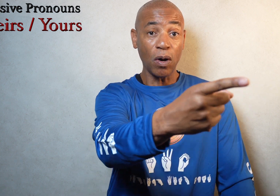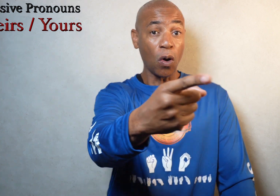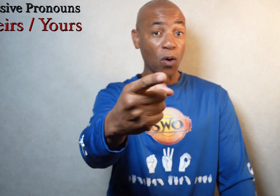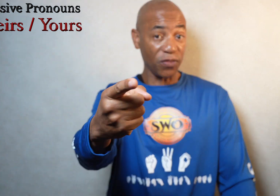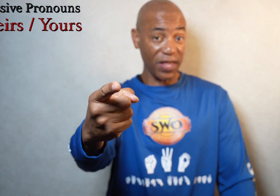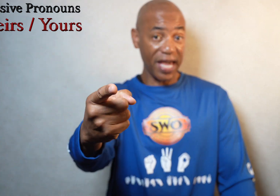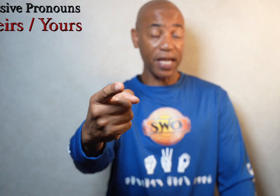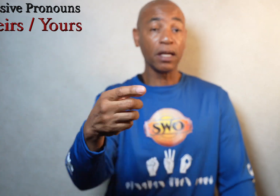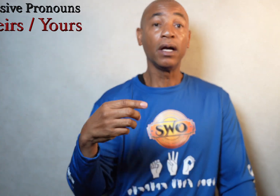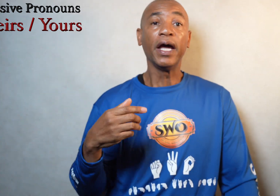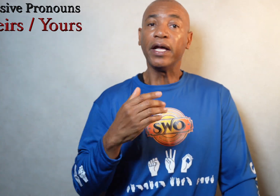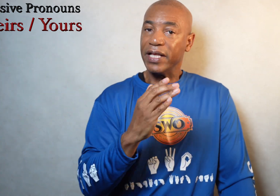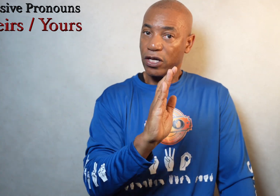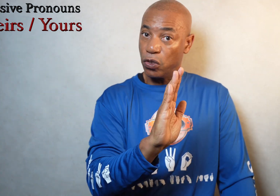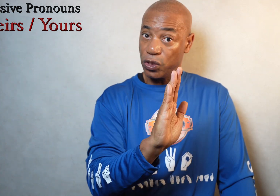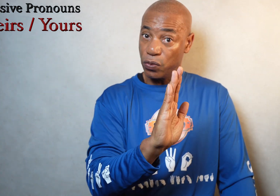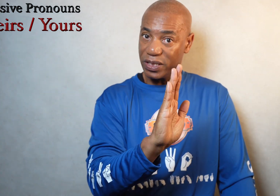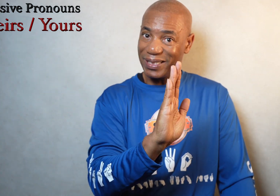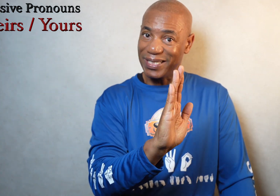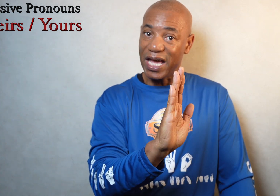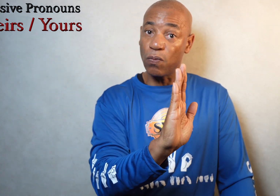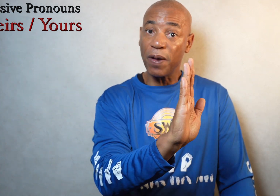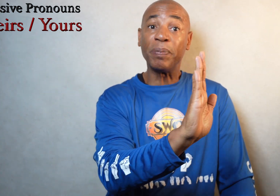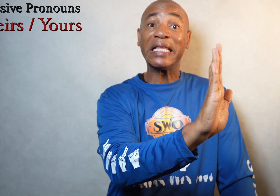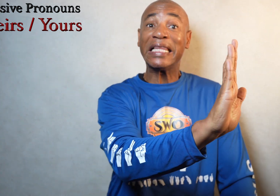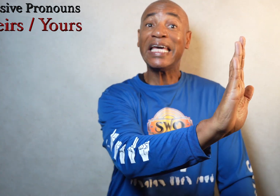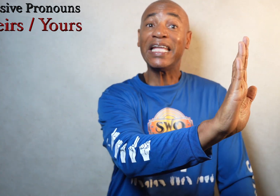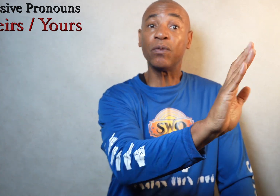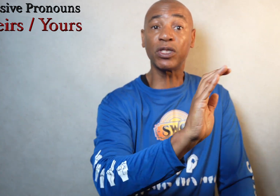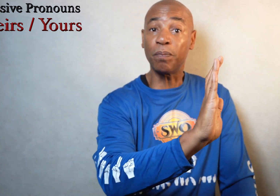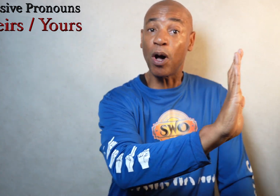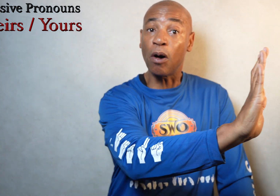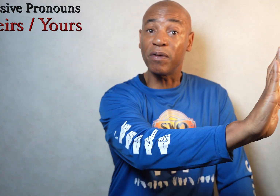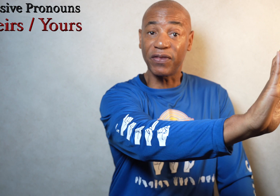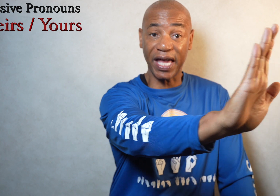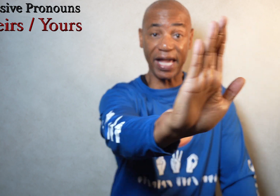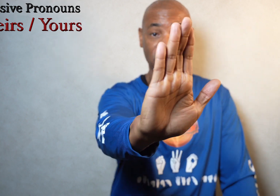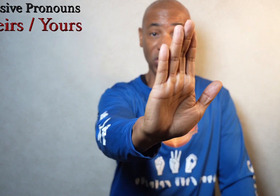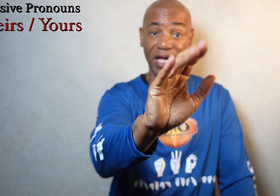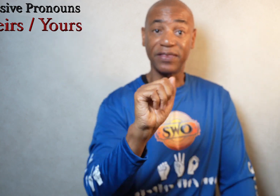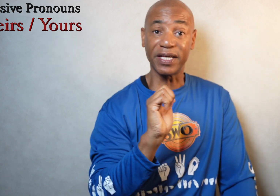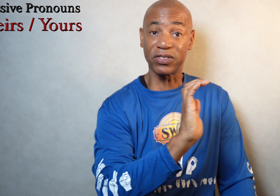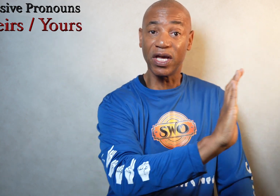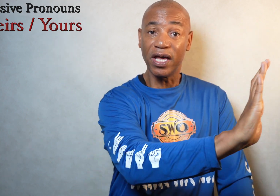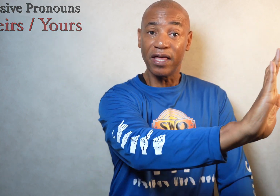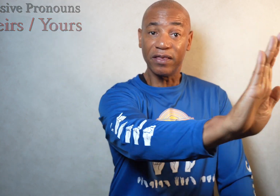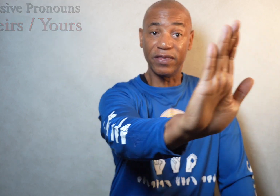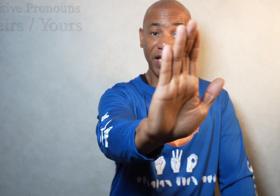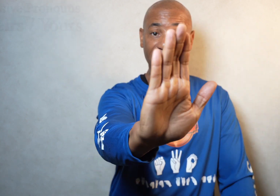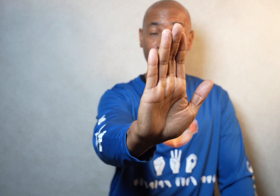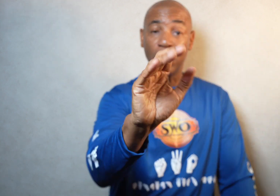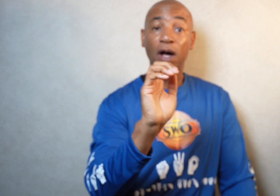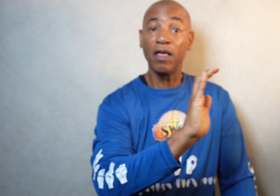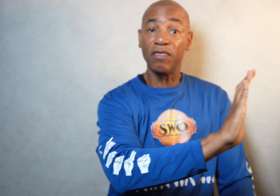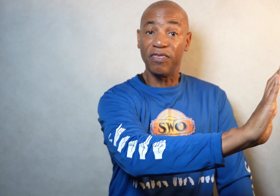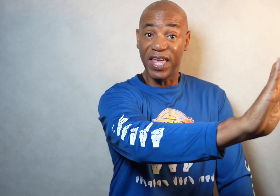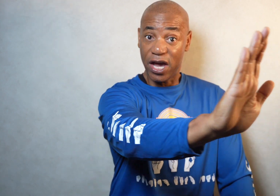or they. Now you would do it the same way but leading with the palm of the hand, just like this. Them,